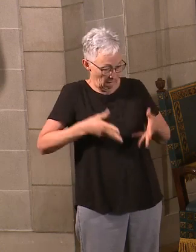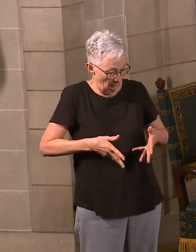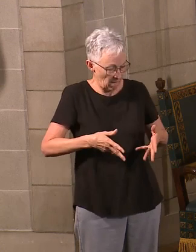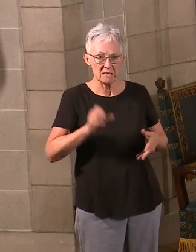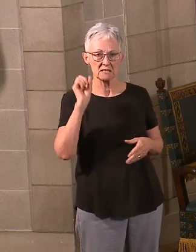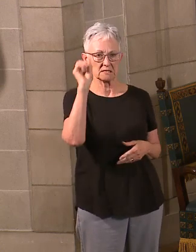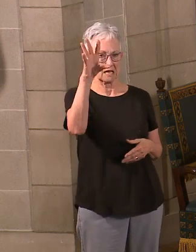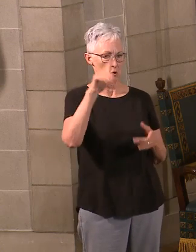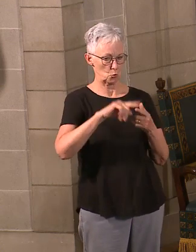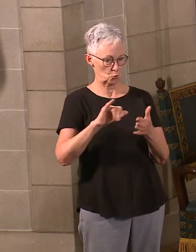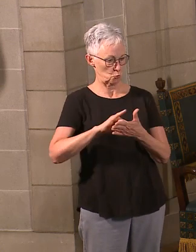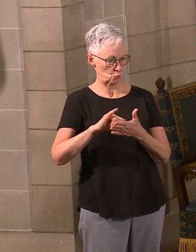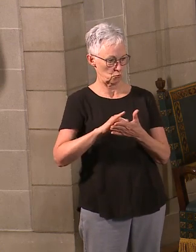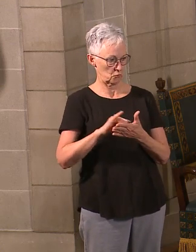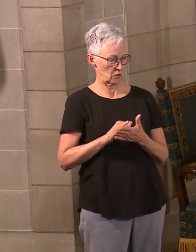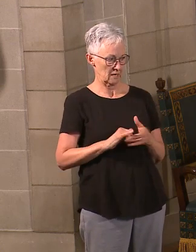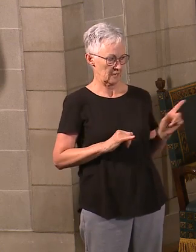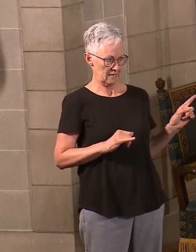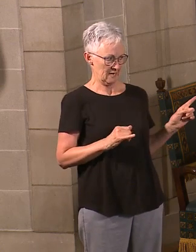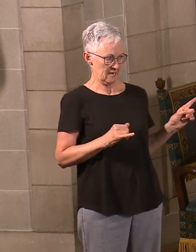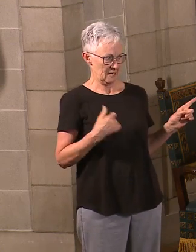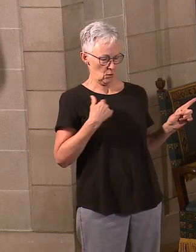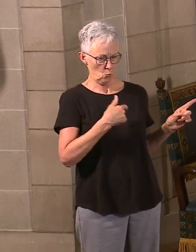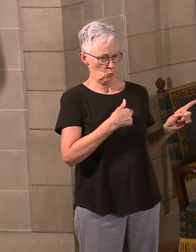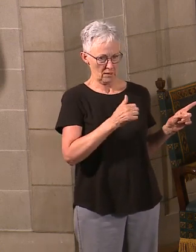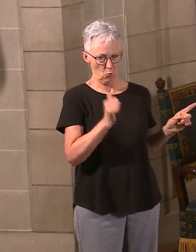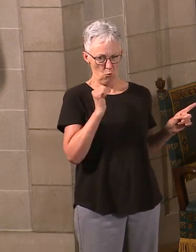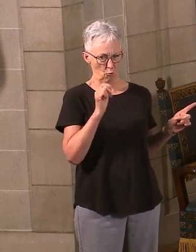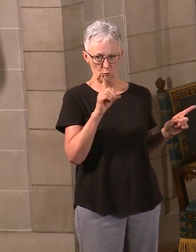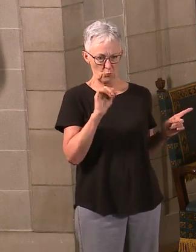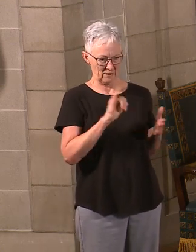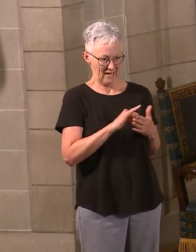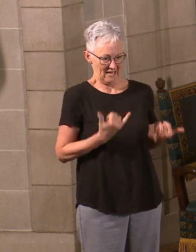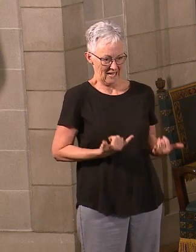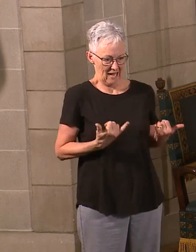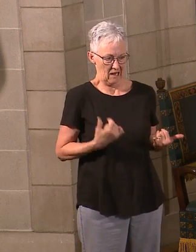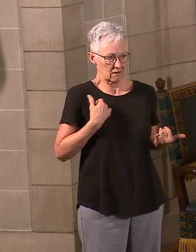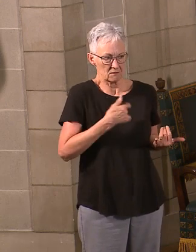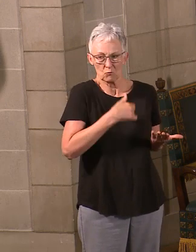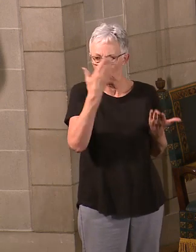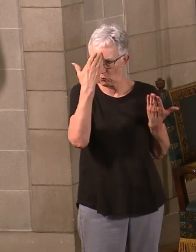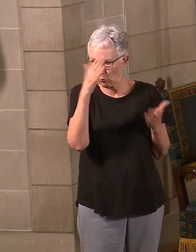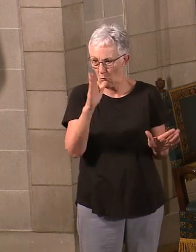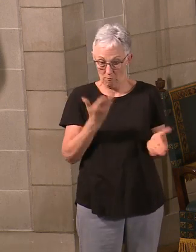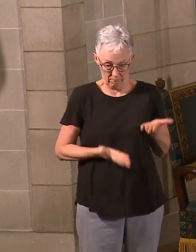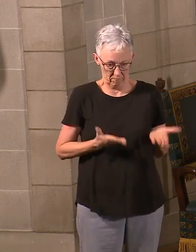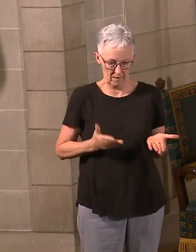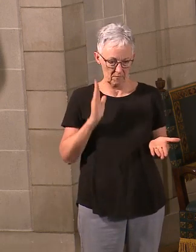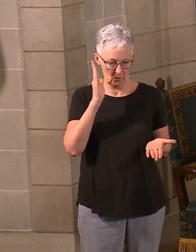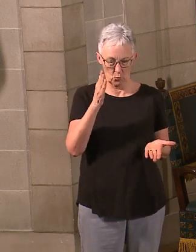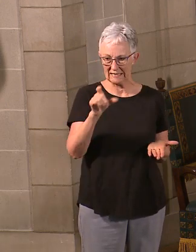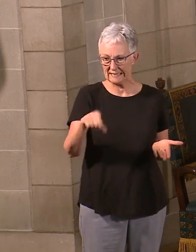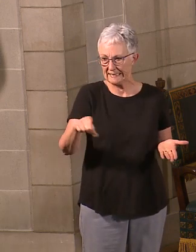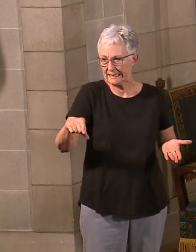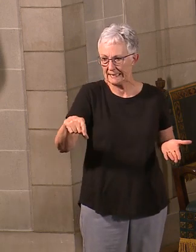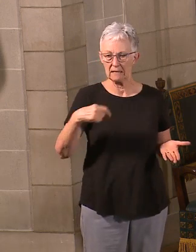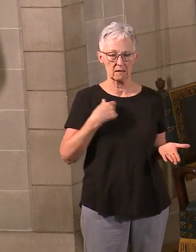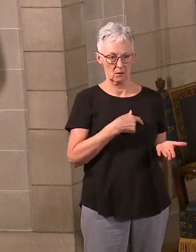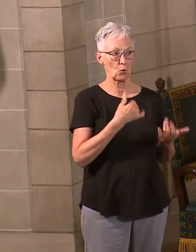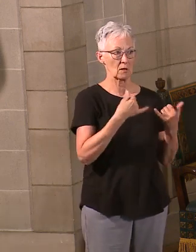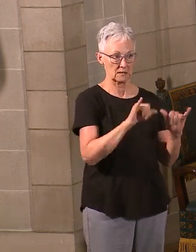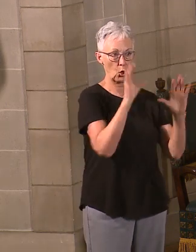early stage of this curve, it would be premature for us to make the determination of whether or not we can send supplies to somebody else. And in fact, just the opposite. We are still looking